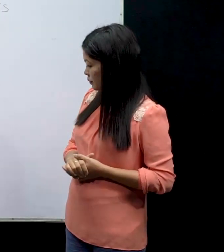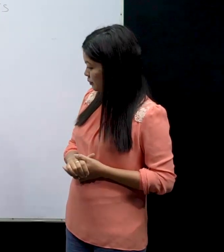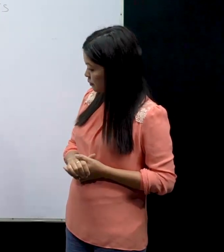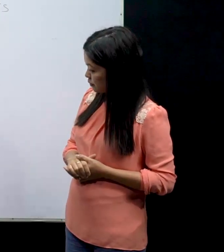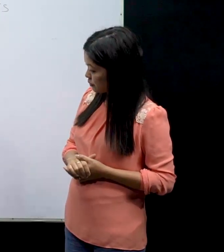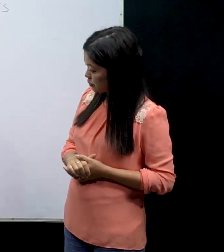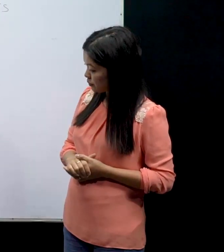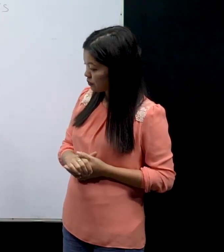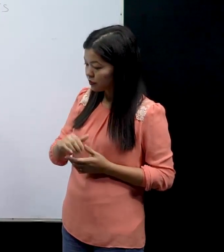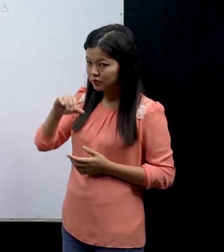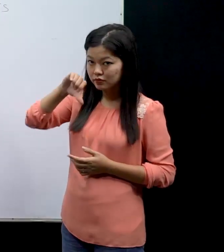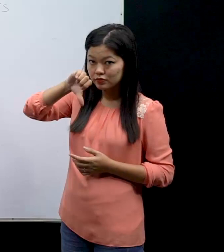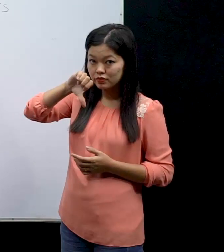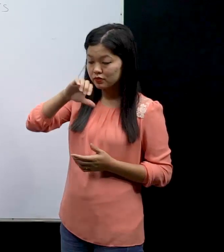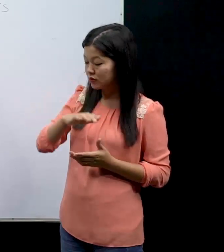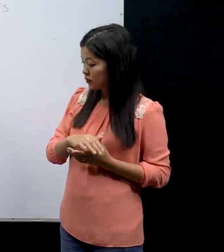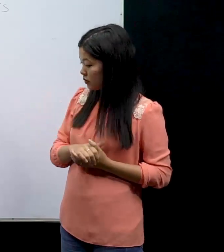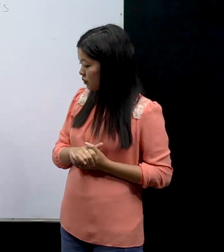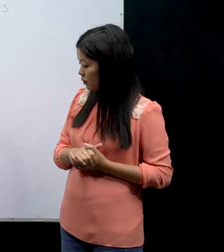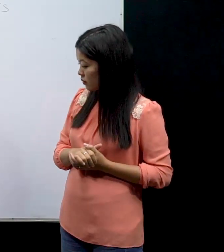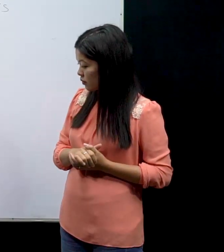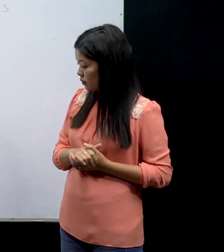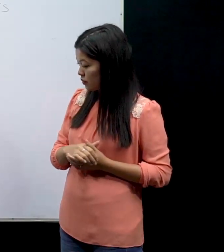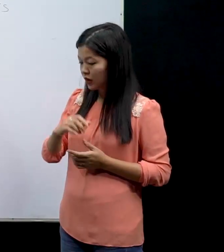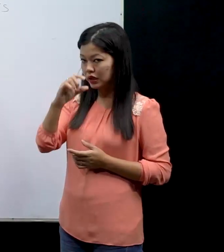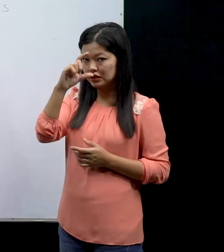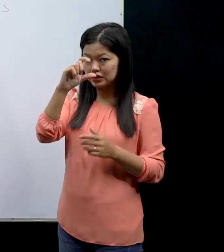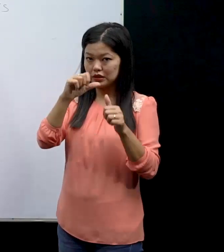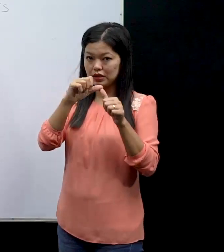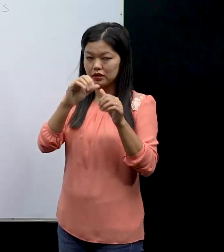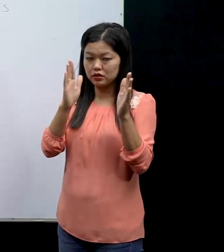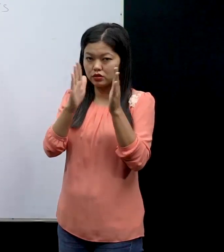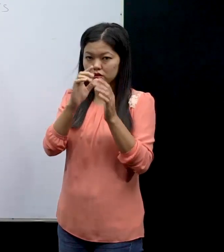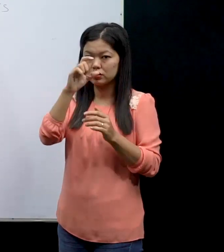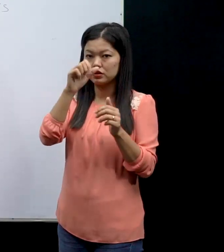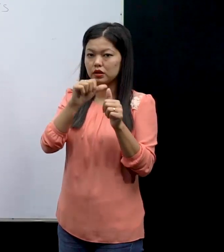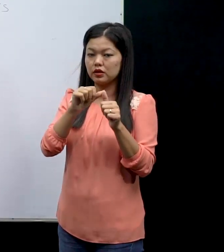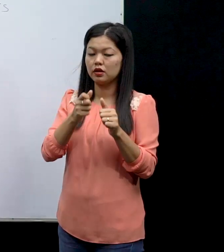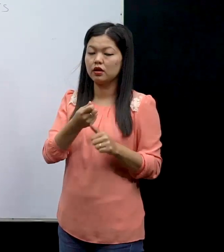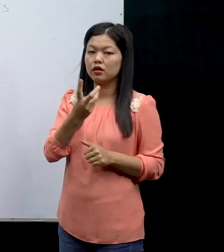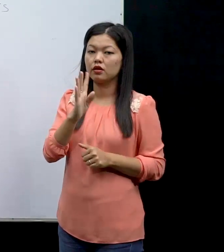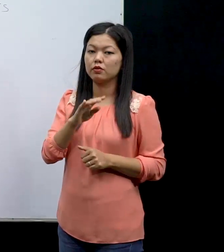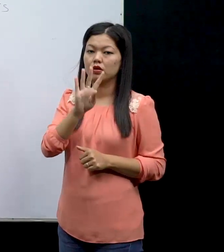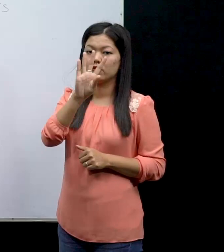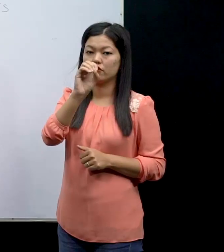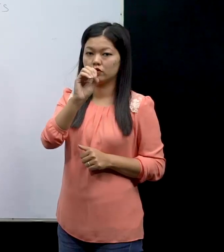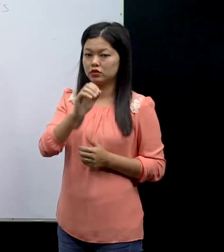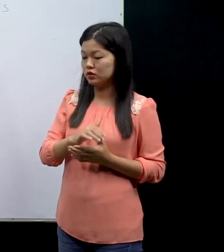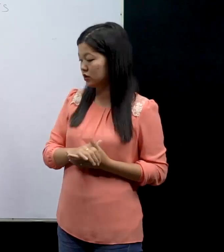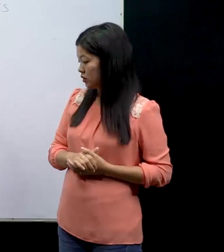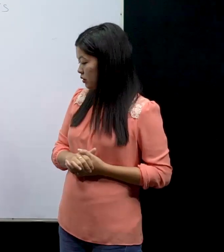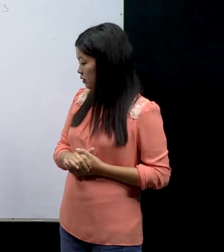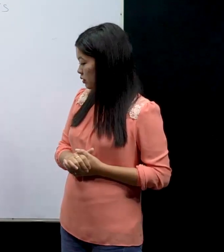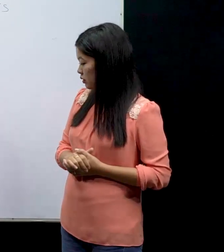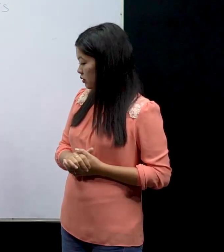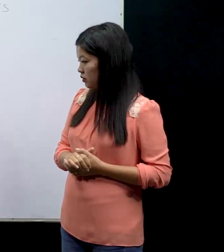35.5. now ninth, let's take calcium. Calcium would be 40. Okay, so